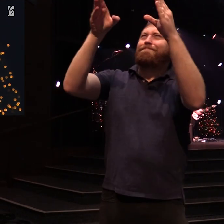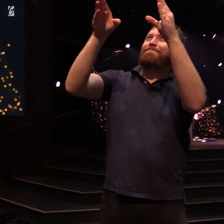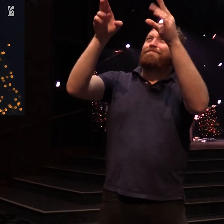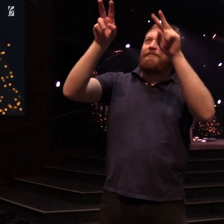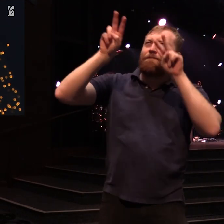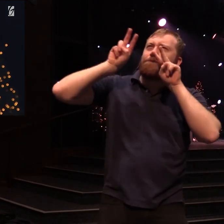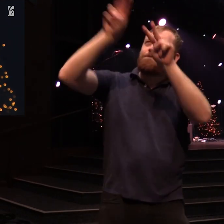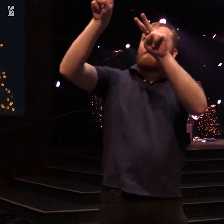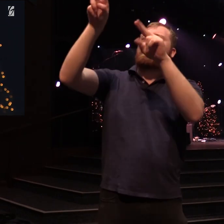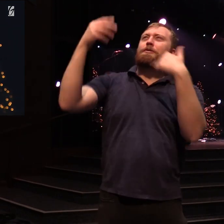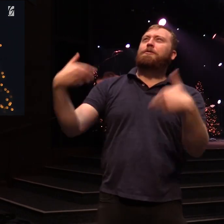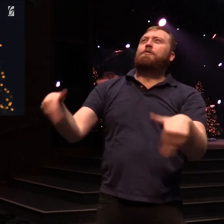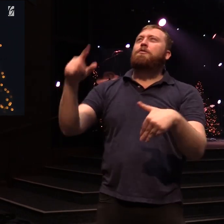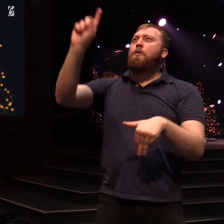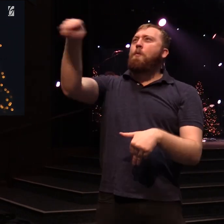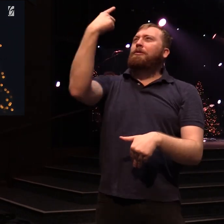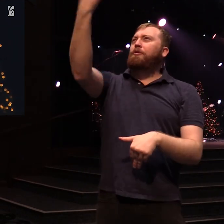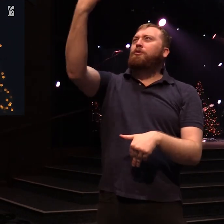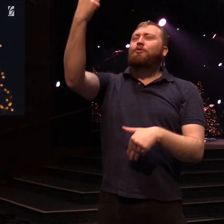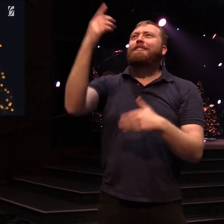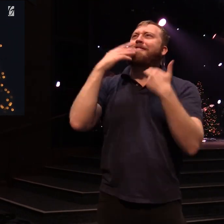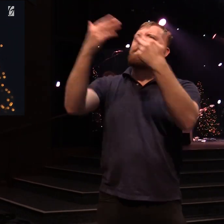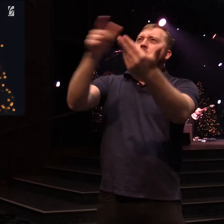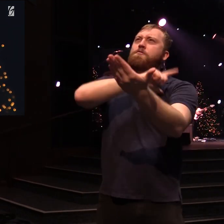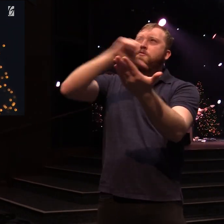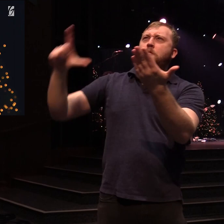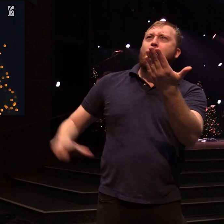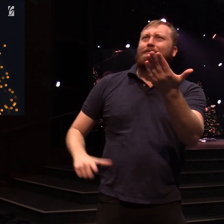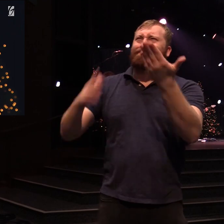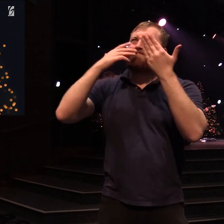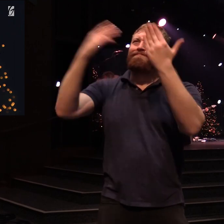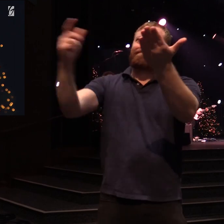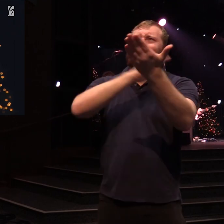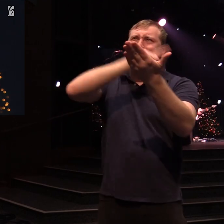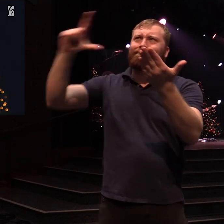you, Jesus. Thank you, Lord. Thank you, Lord.